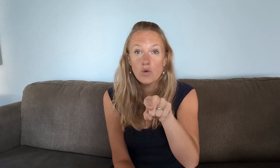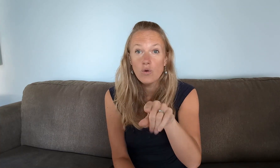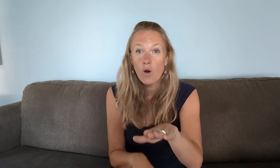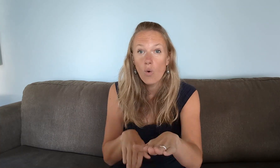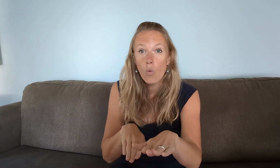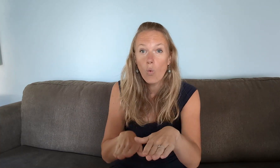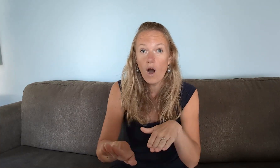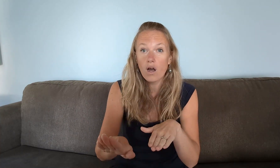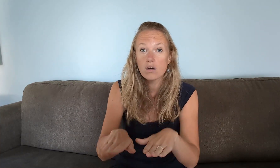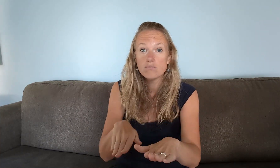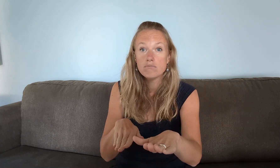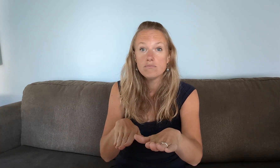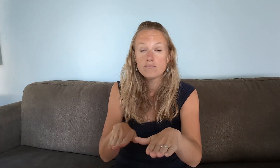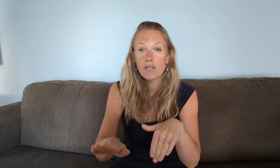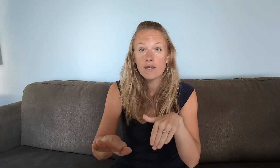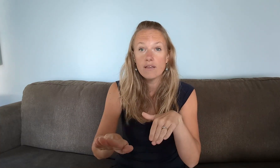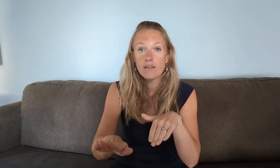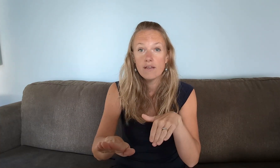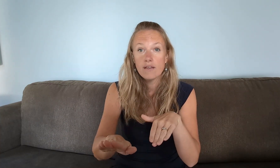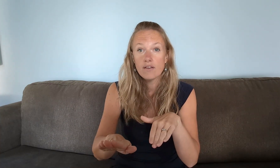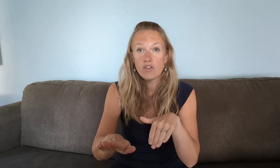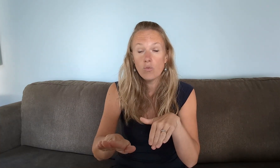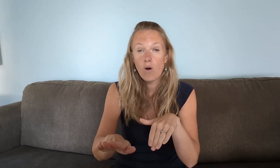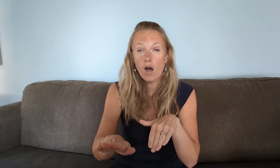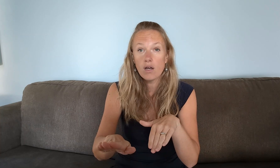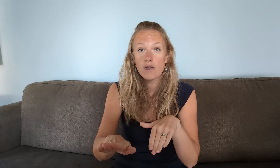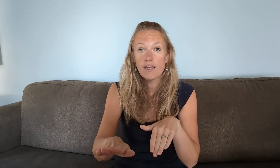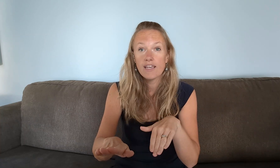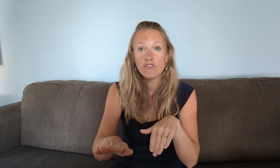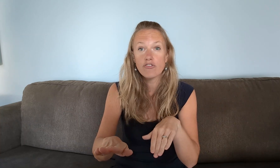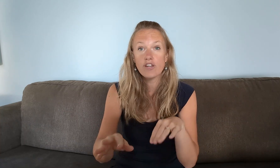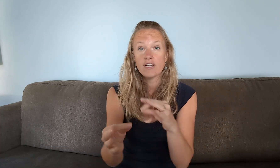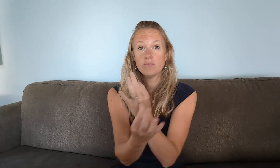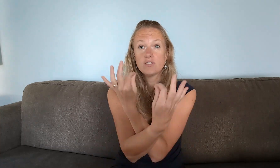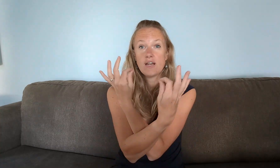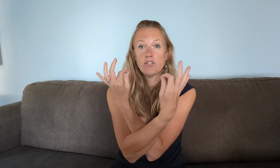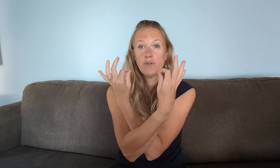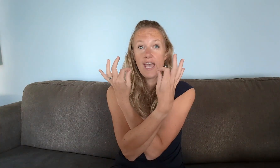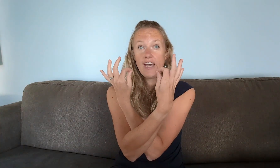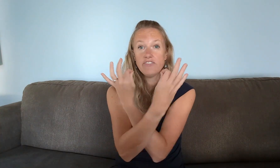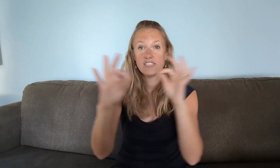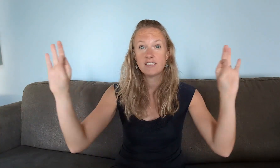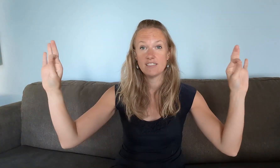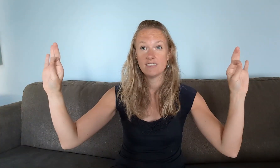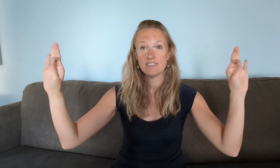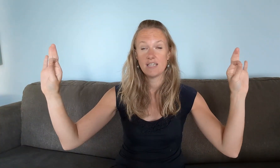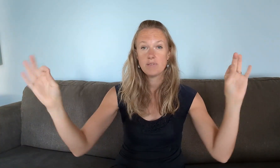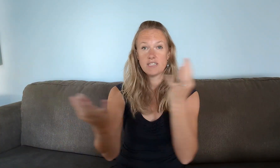you walk. Okay? If you walk in freedom, so now we're doing X, same position